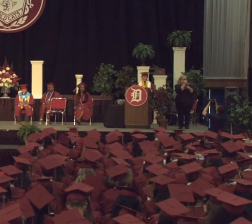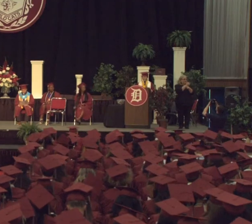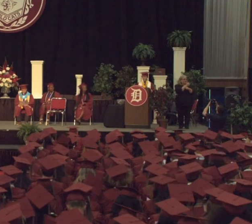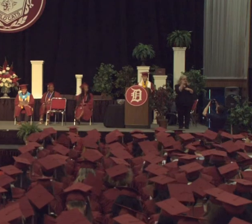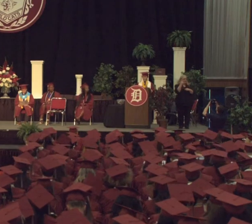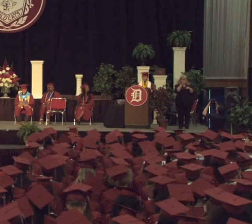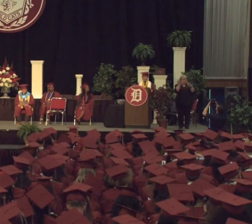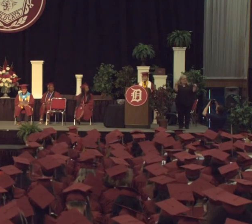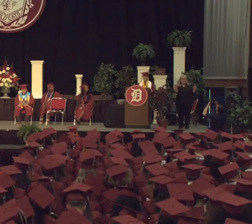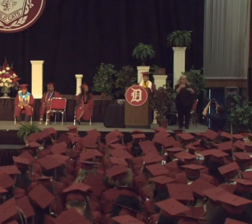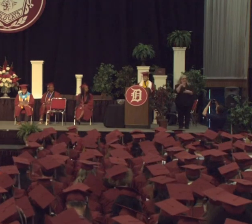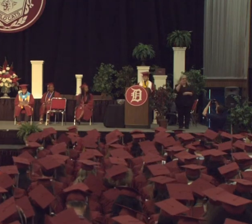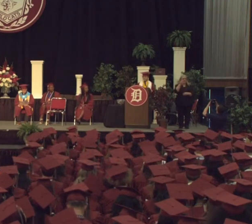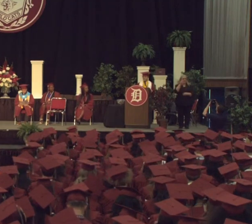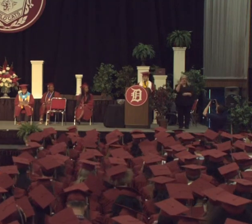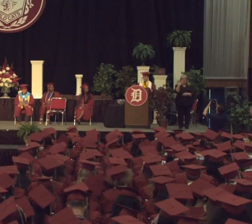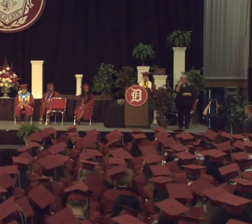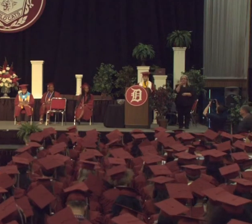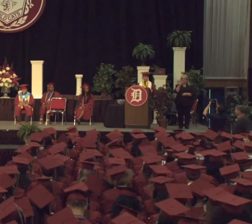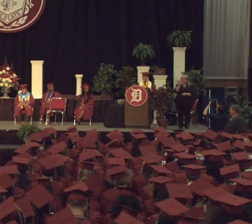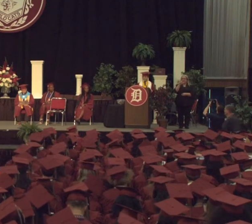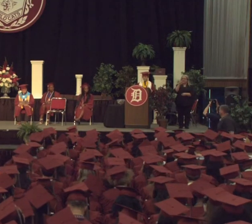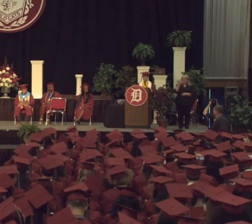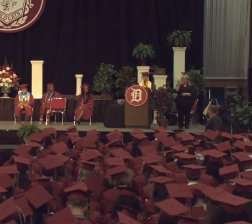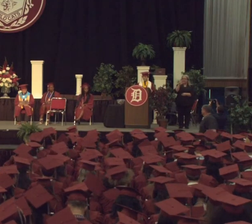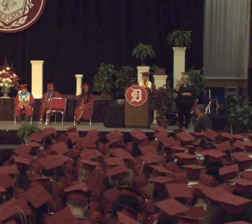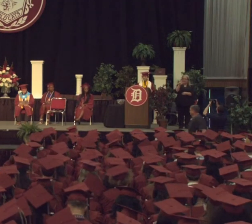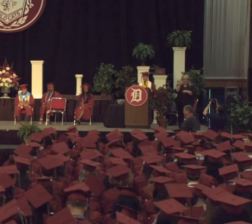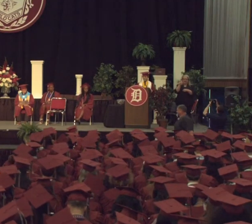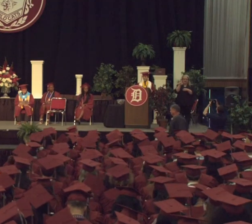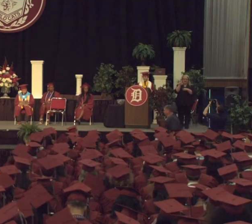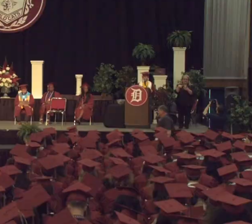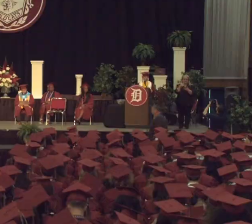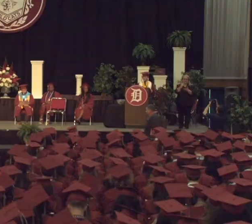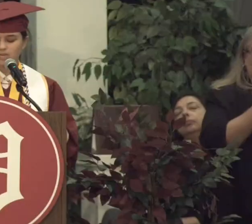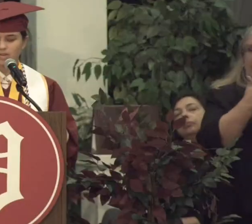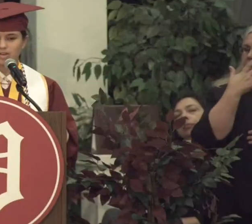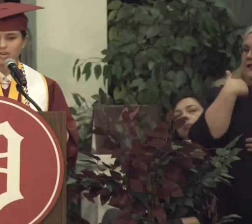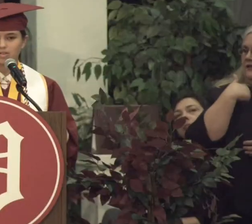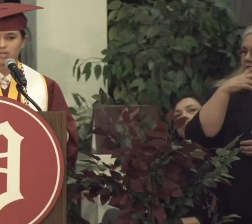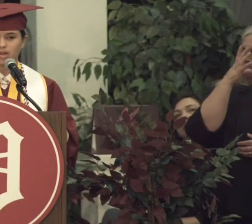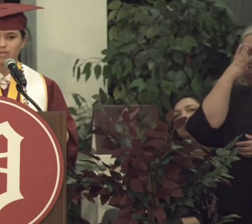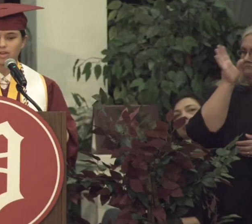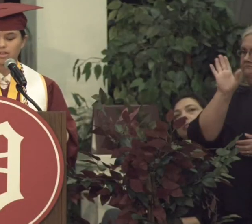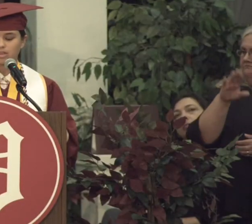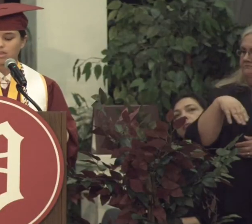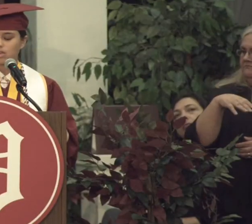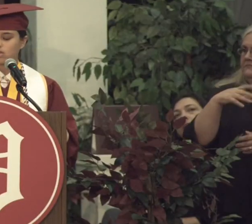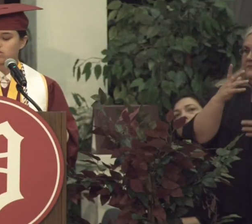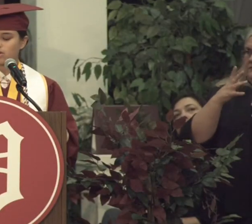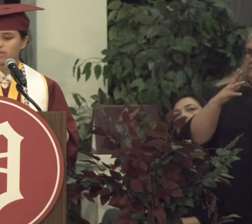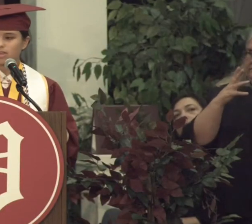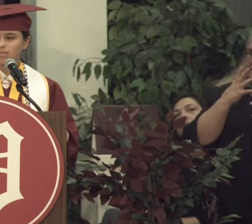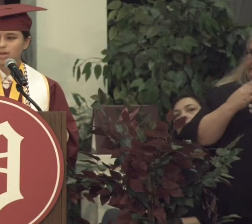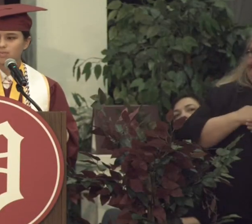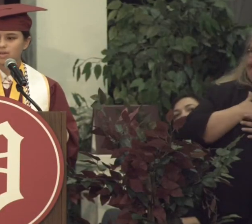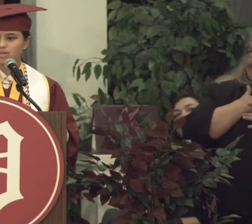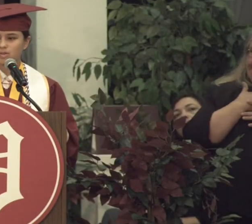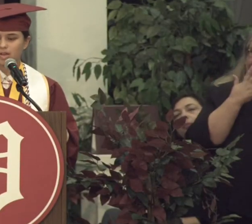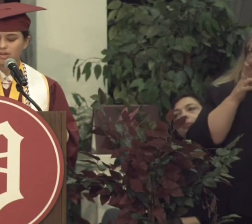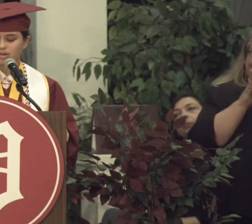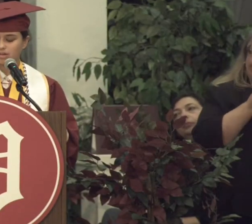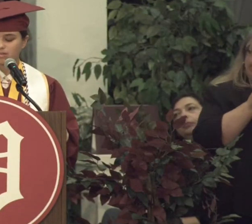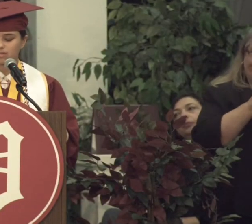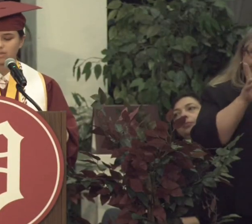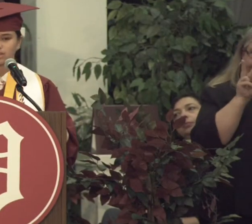Welcome to Destrehan High School's 2023 graduation. I know my fellow classmates are eager to graduate, so I'll delay my speech